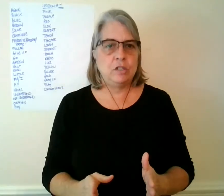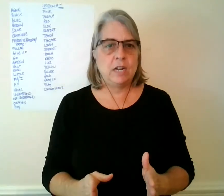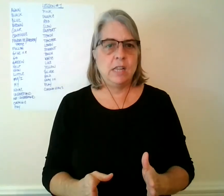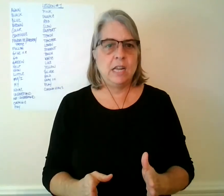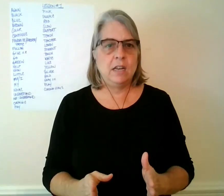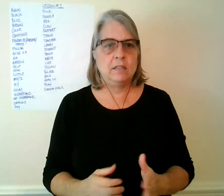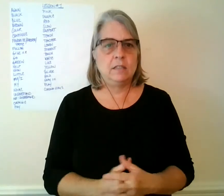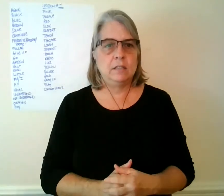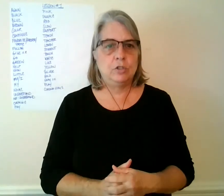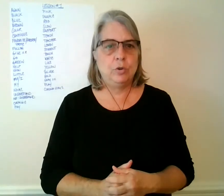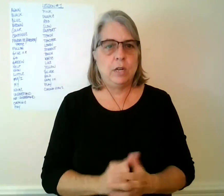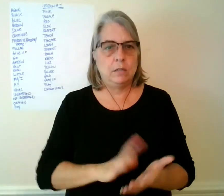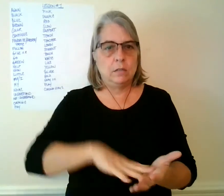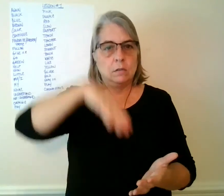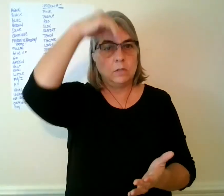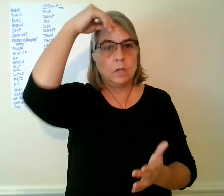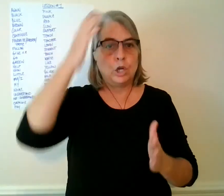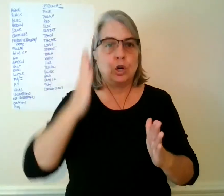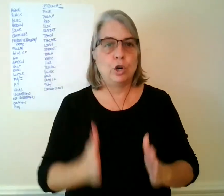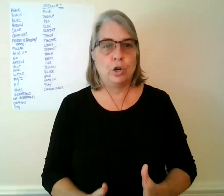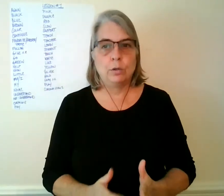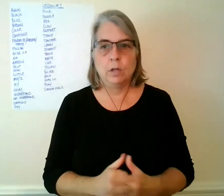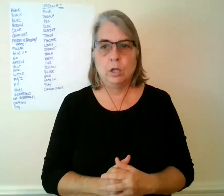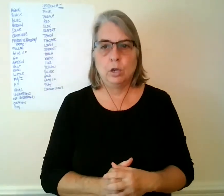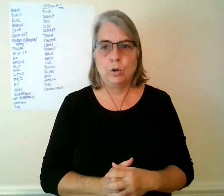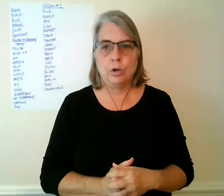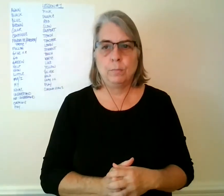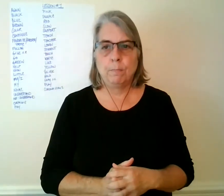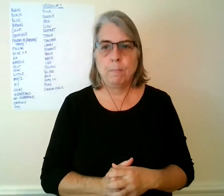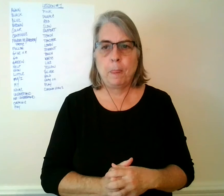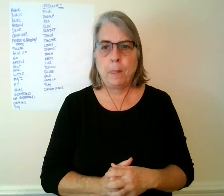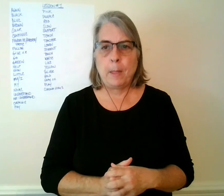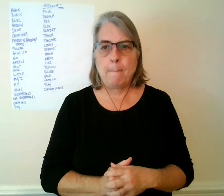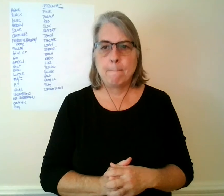sign at the end, it's student, so it's a learner, learner.